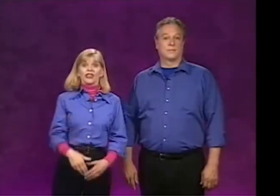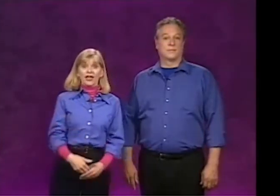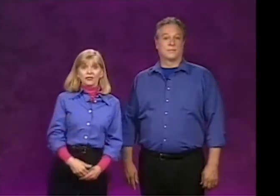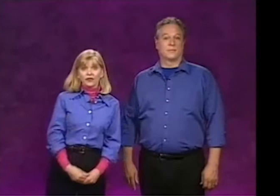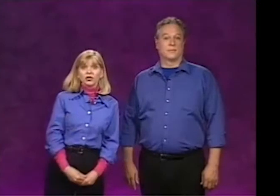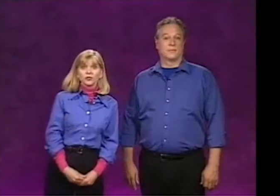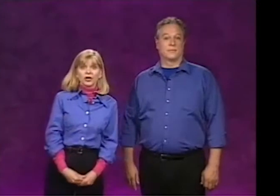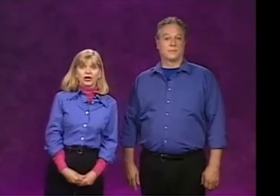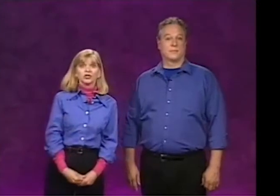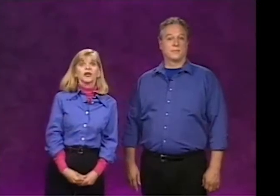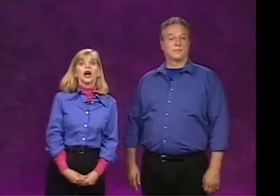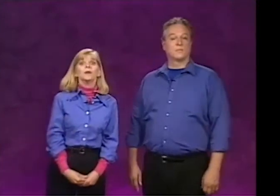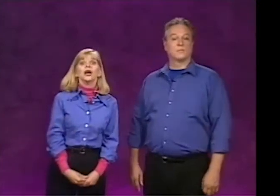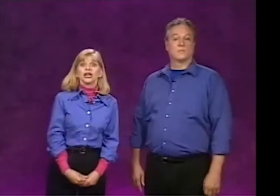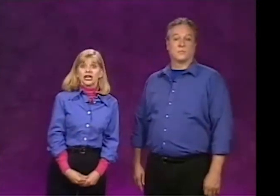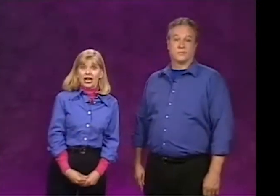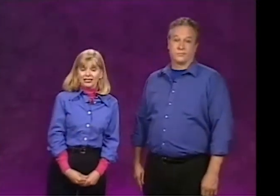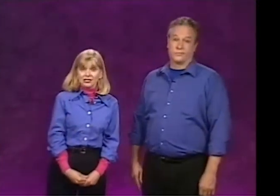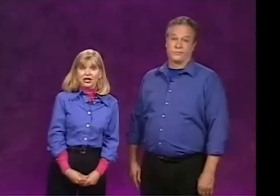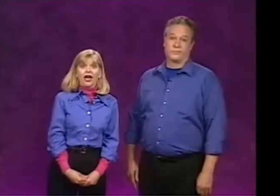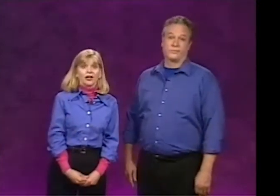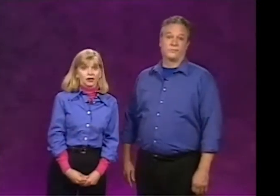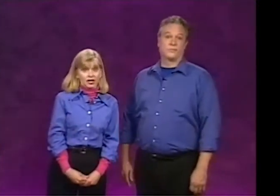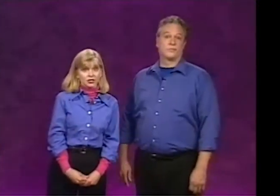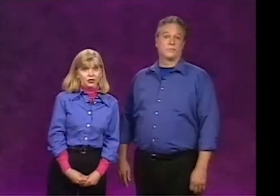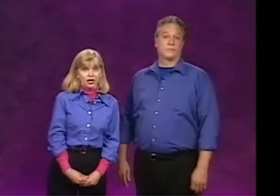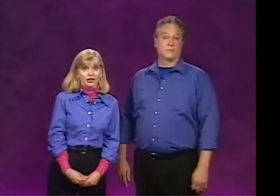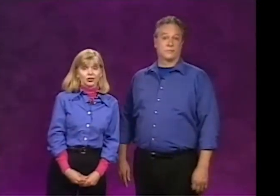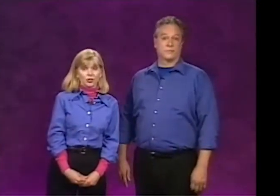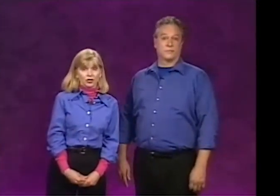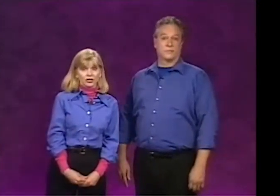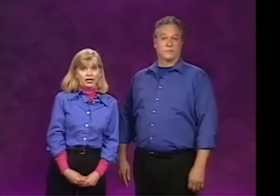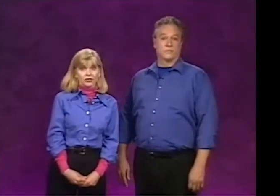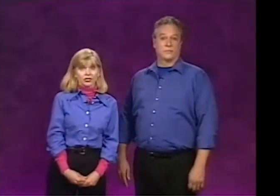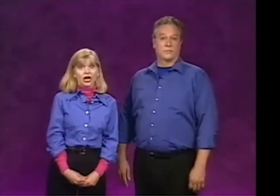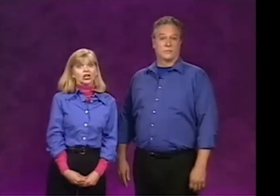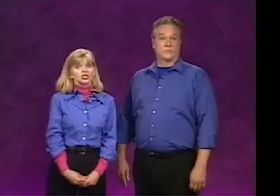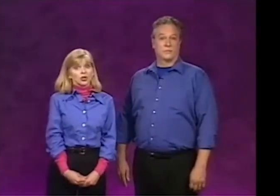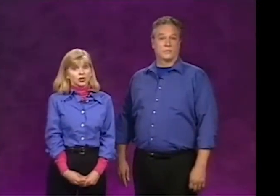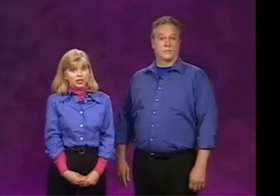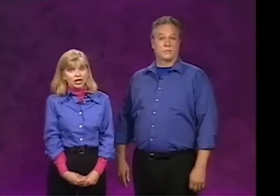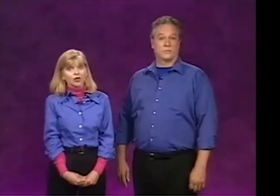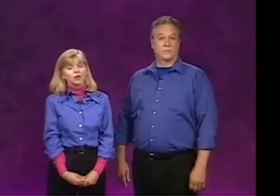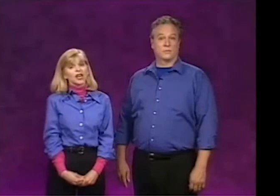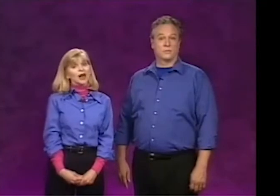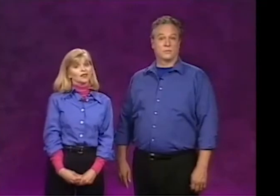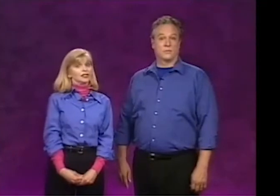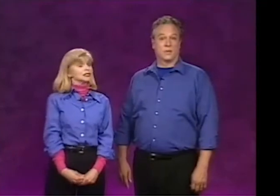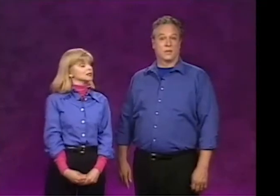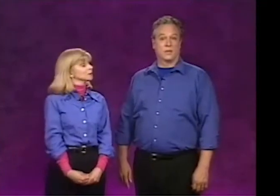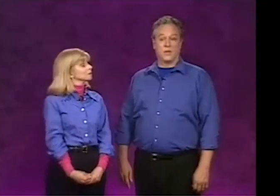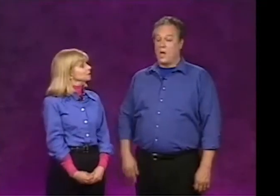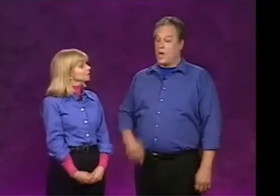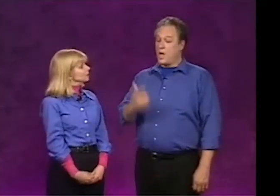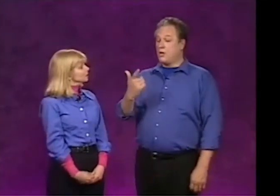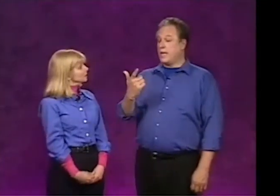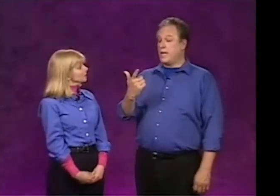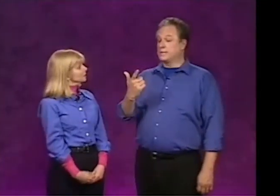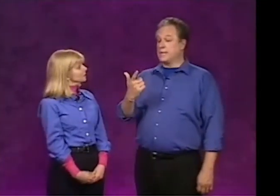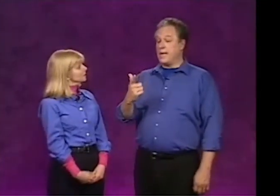Then the fingerspelled letters become less and less related to the printed letters. So we'll take you from the obvious Oh yes, I